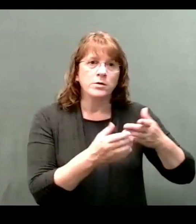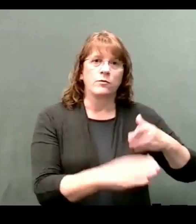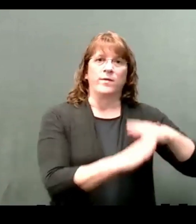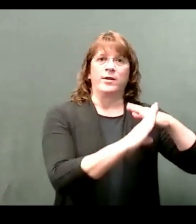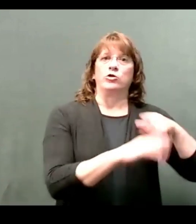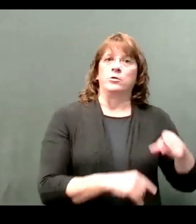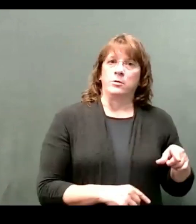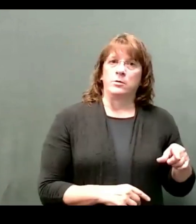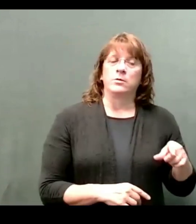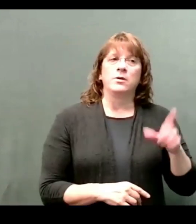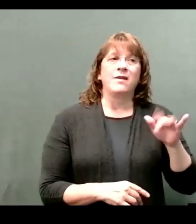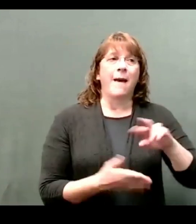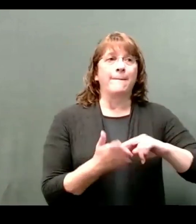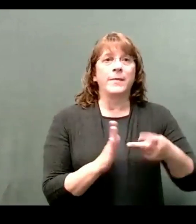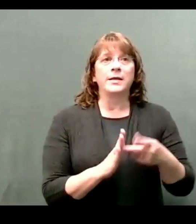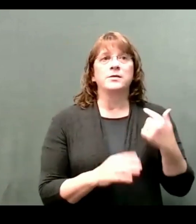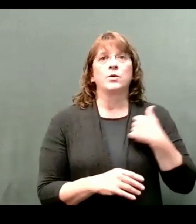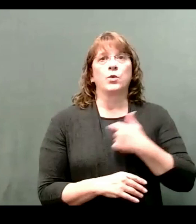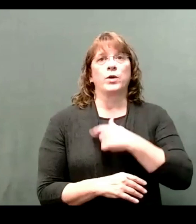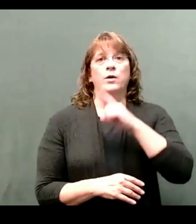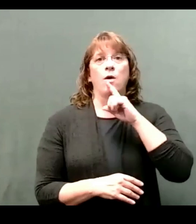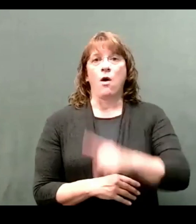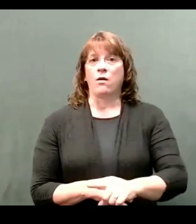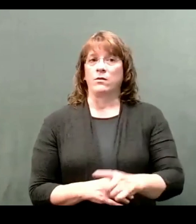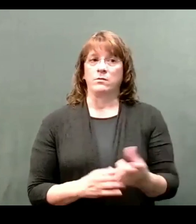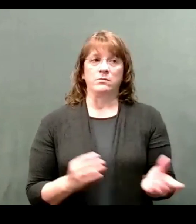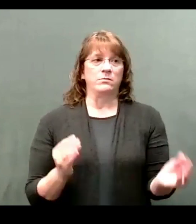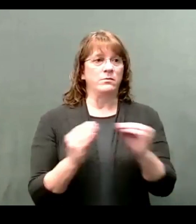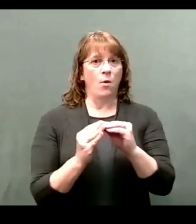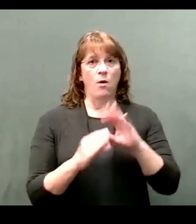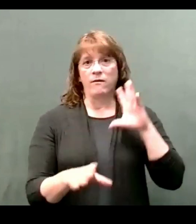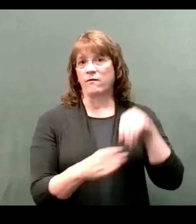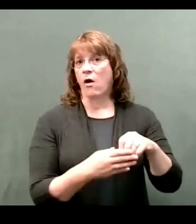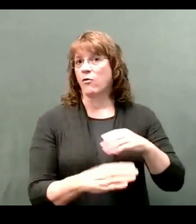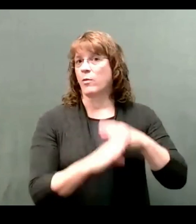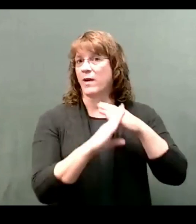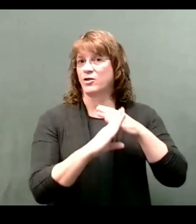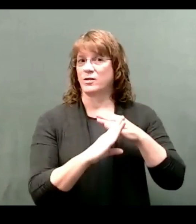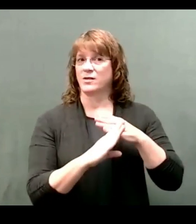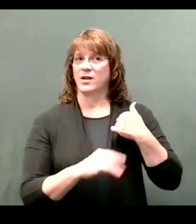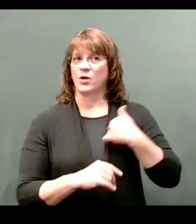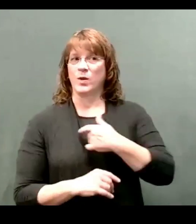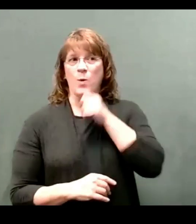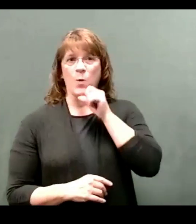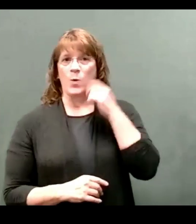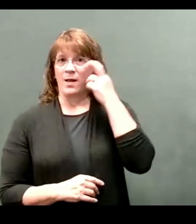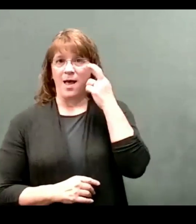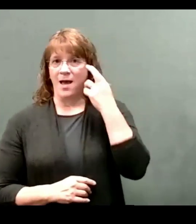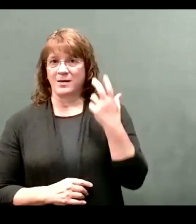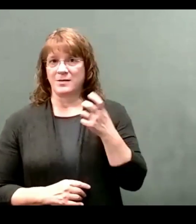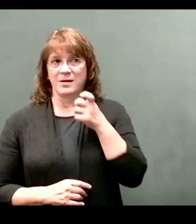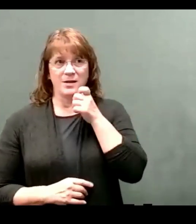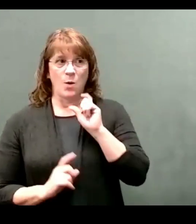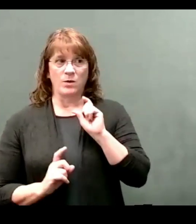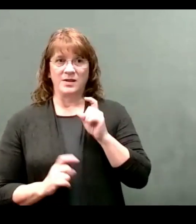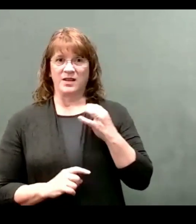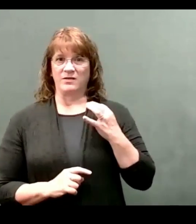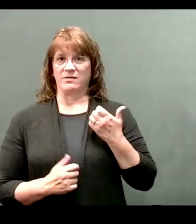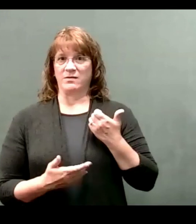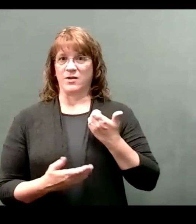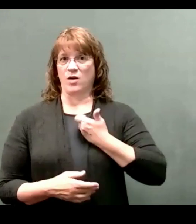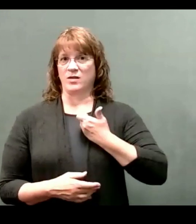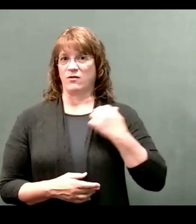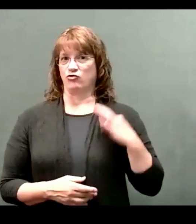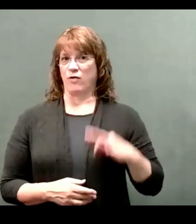prevention. And that means that we are all a lot more involved in prevention than I think we really realize or give ourselves credit